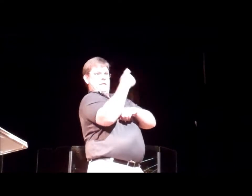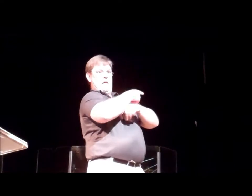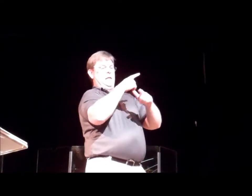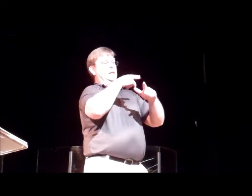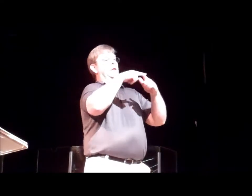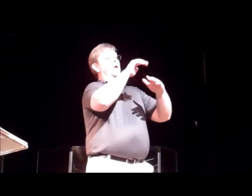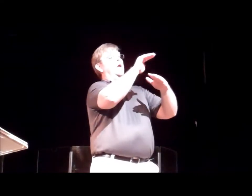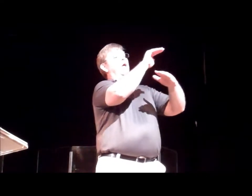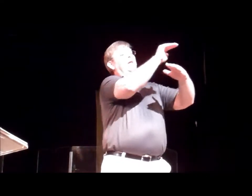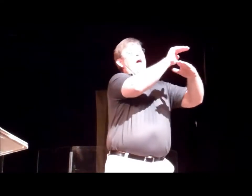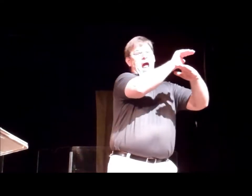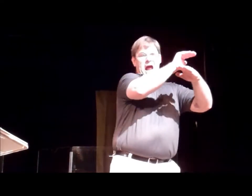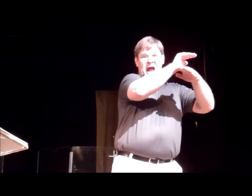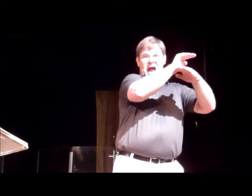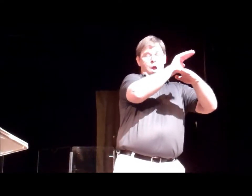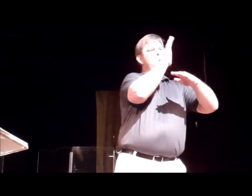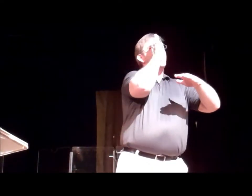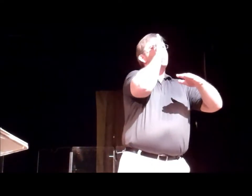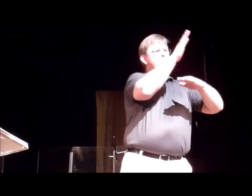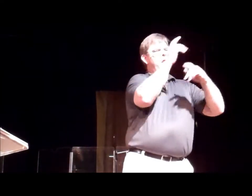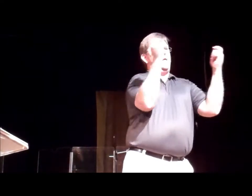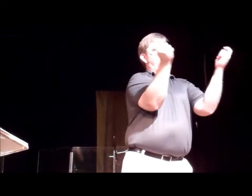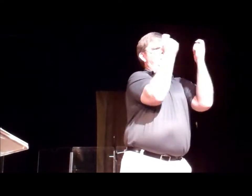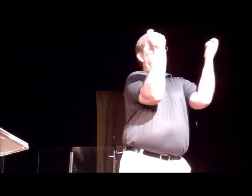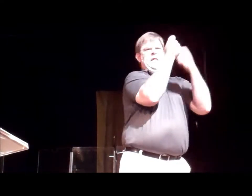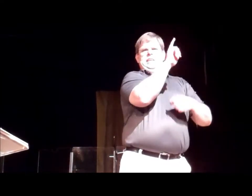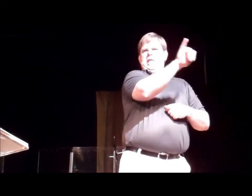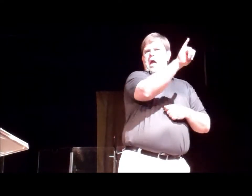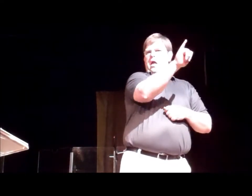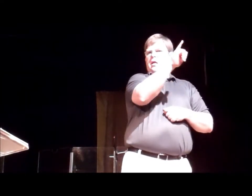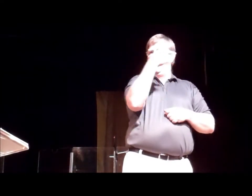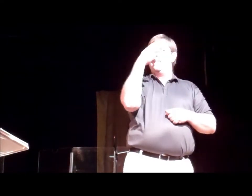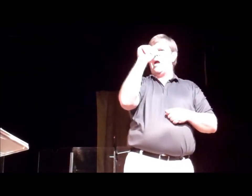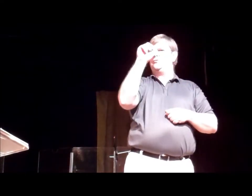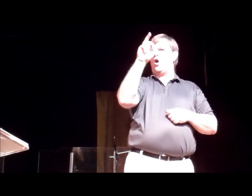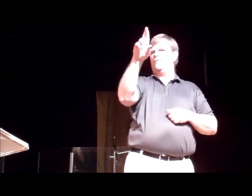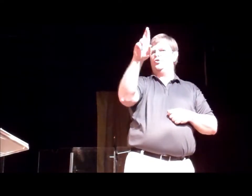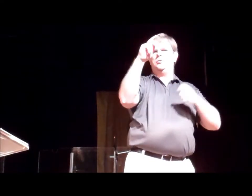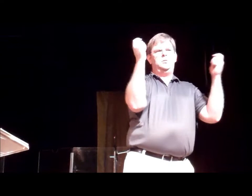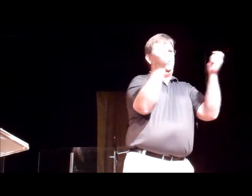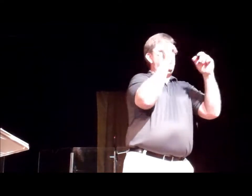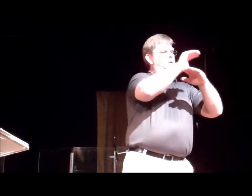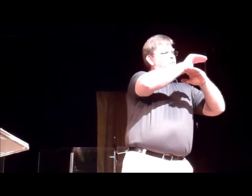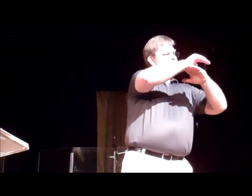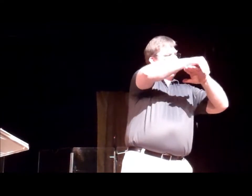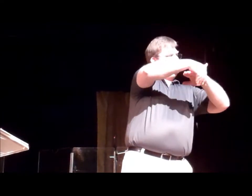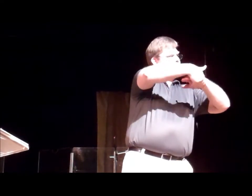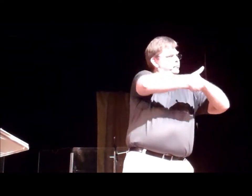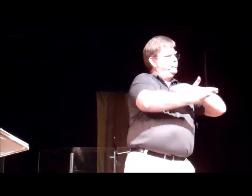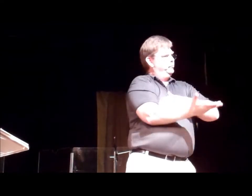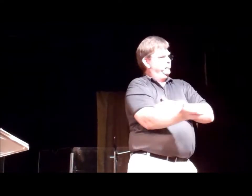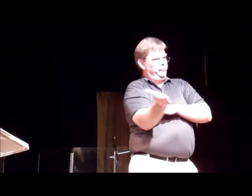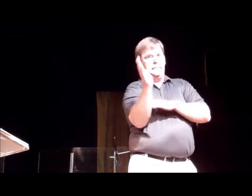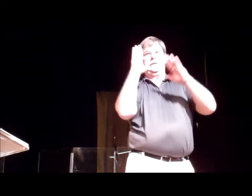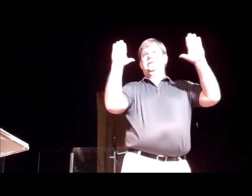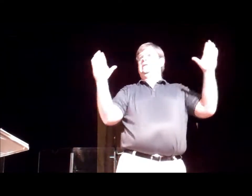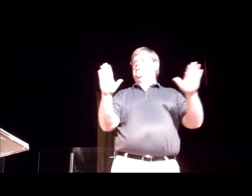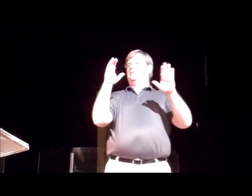city of Jerusalem on that day because in the evening they would celebrate Passover, which would go on through the